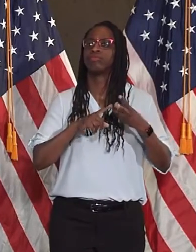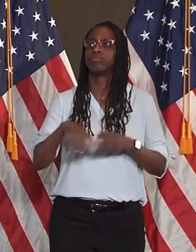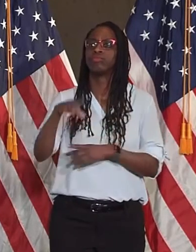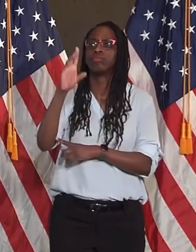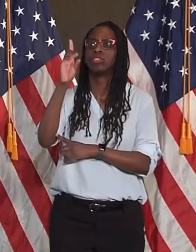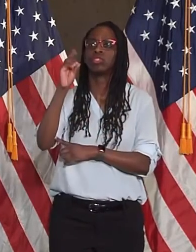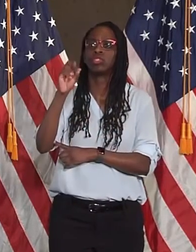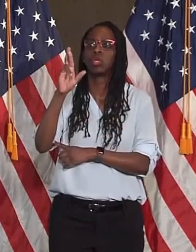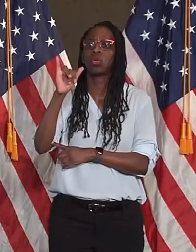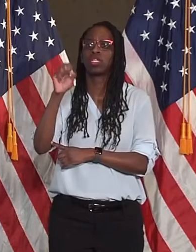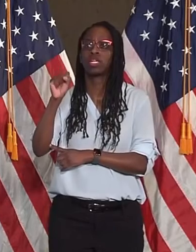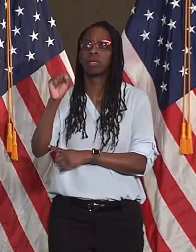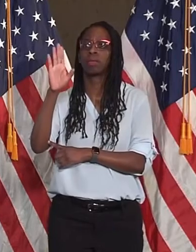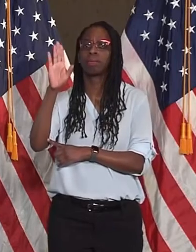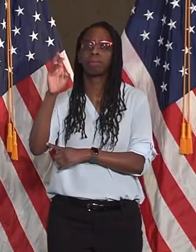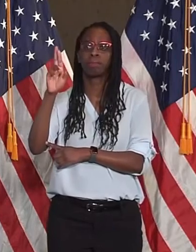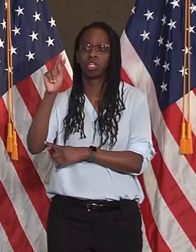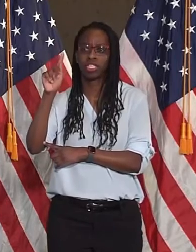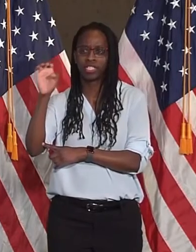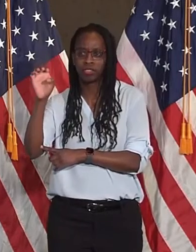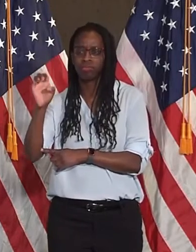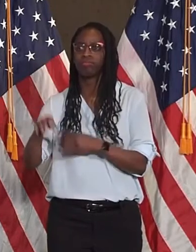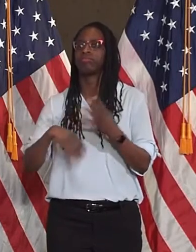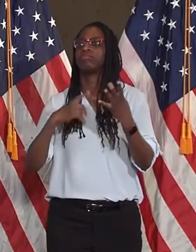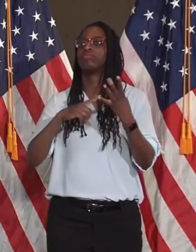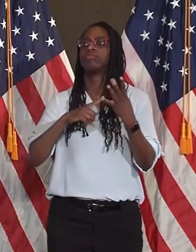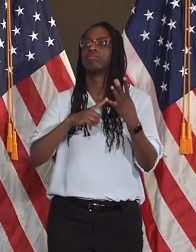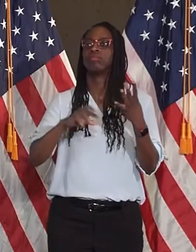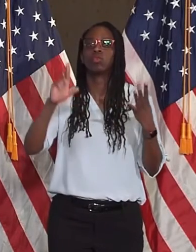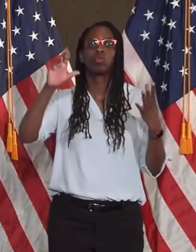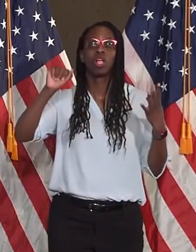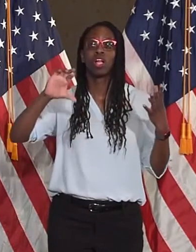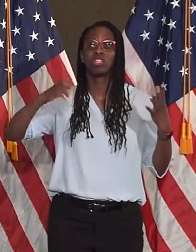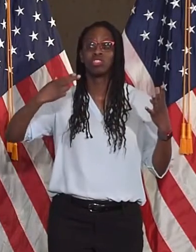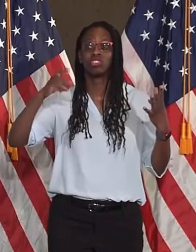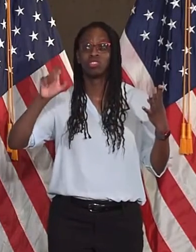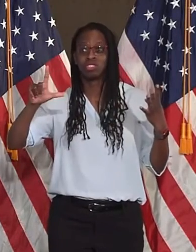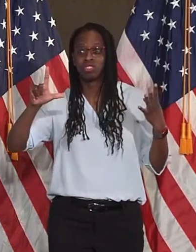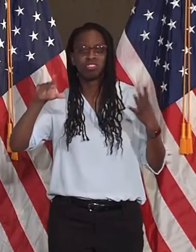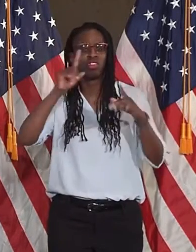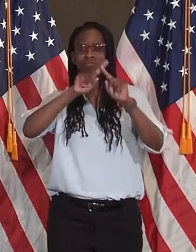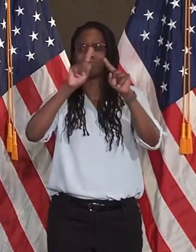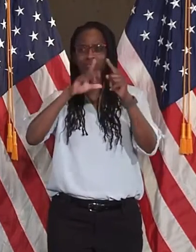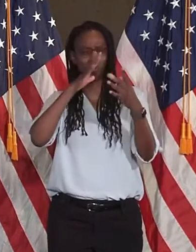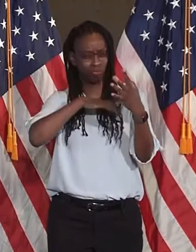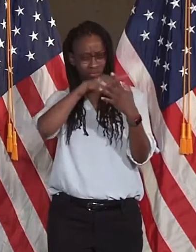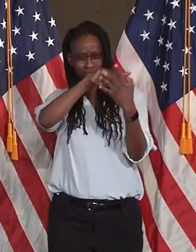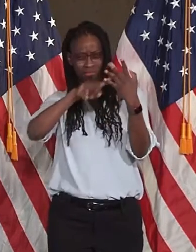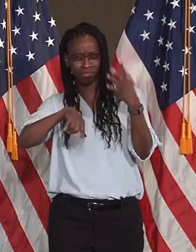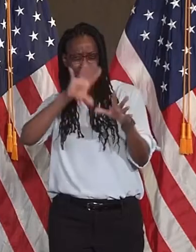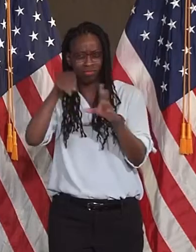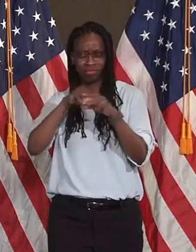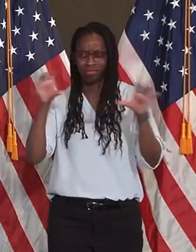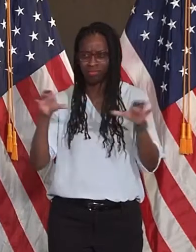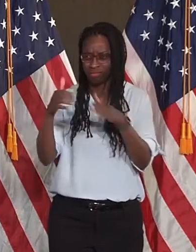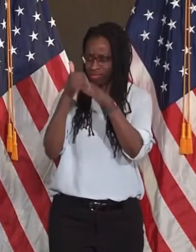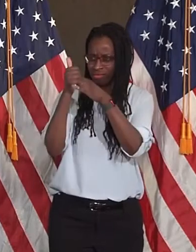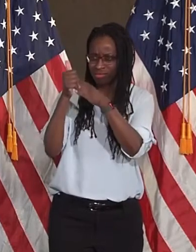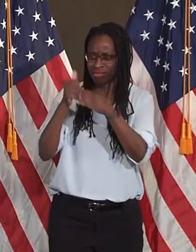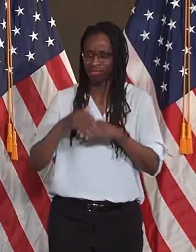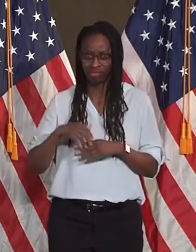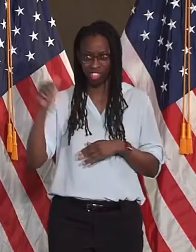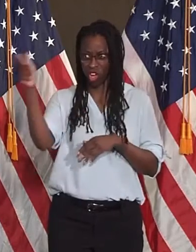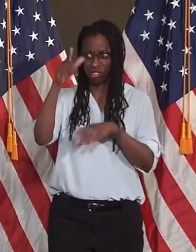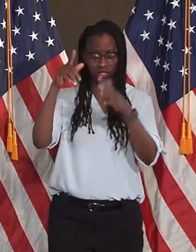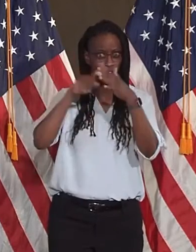district attorney, Rachel Rollins. I stand on their shoulders. Chief Justice Budd, it is such an